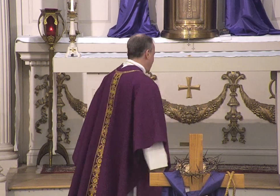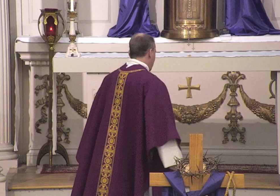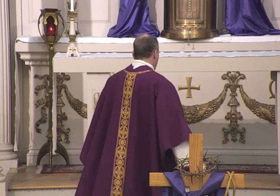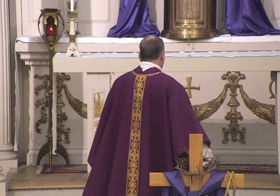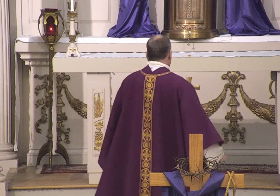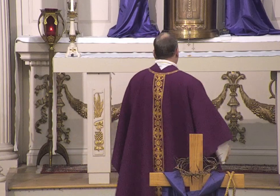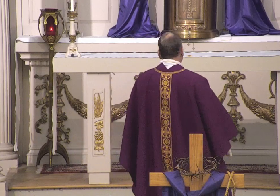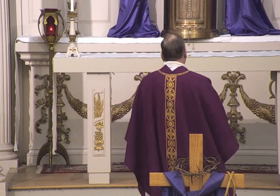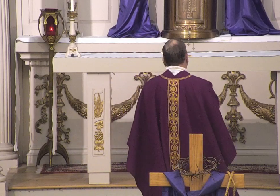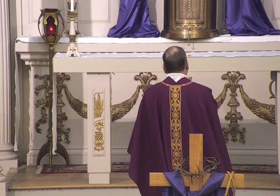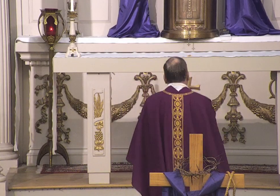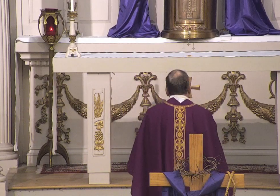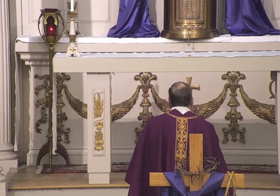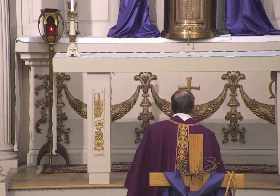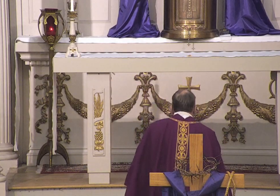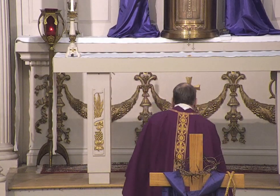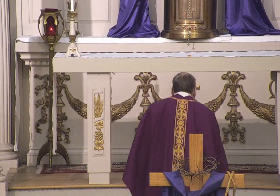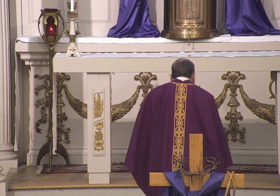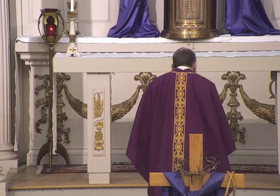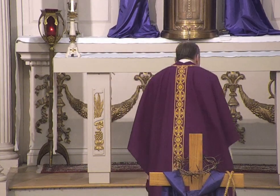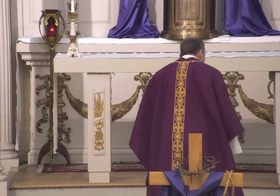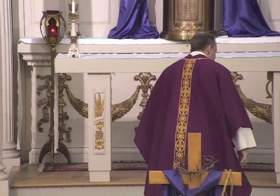our sanctification.